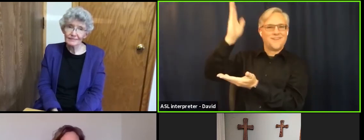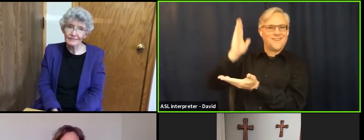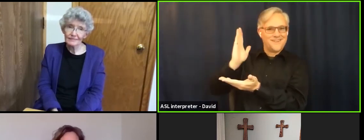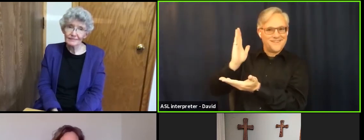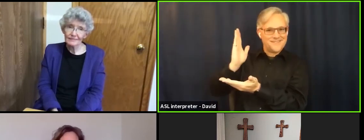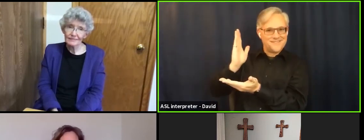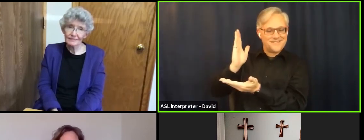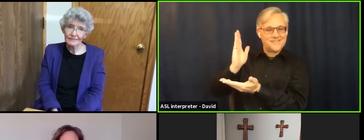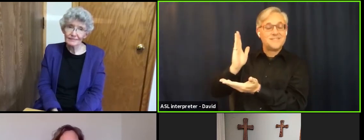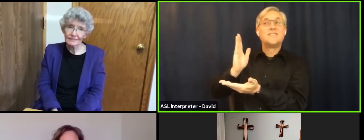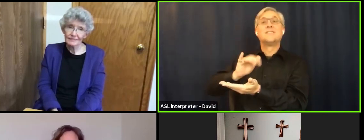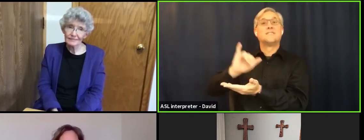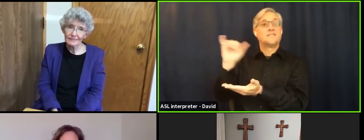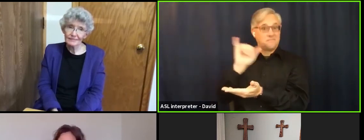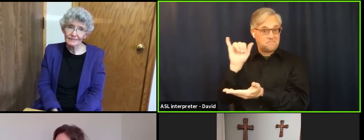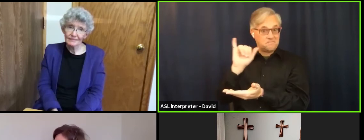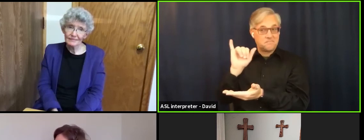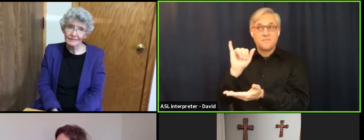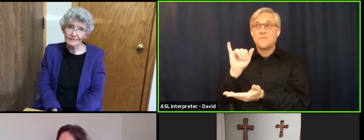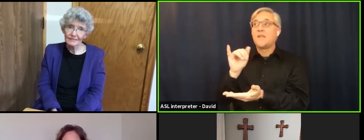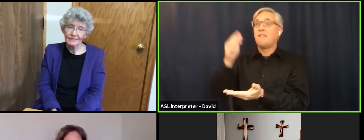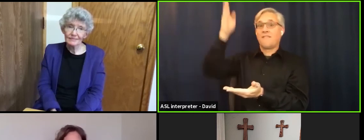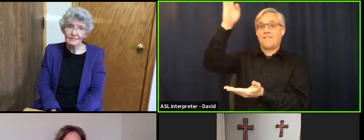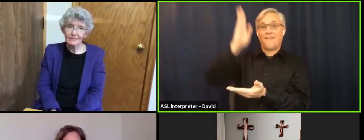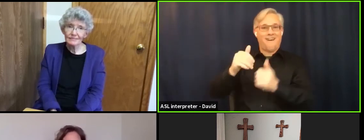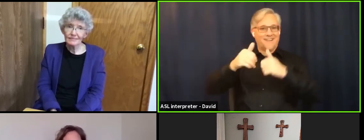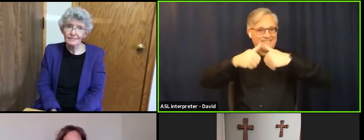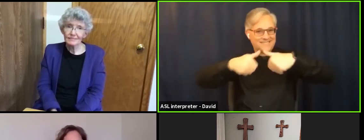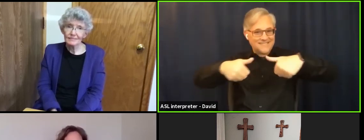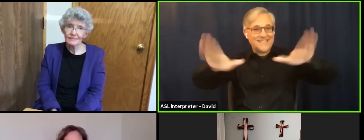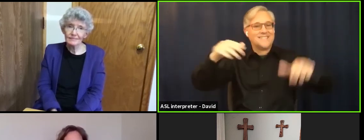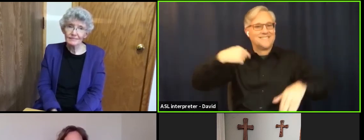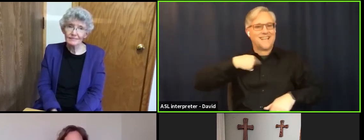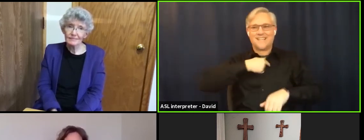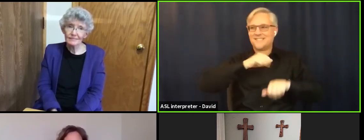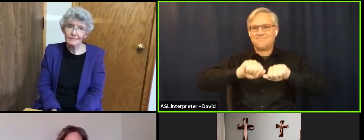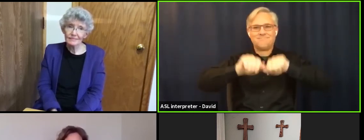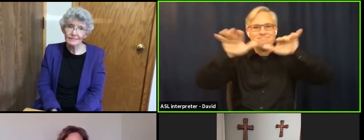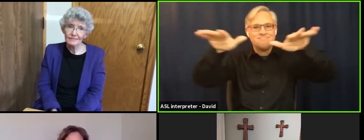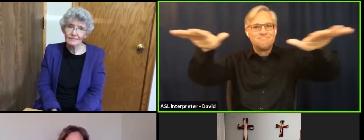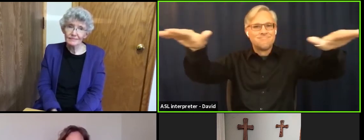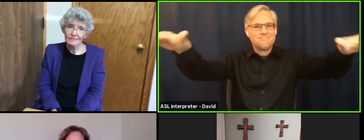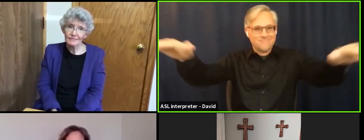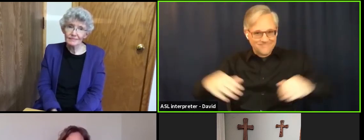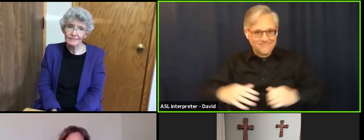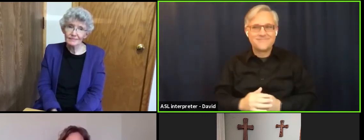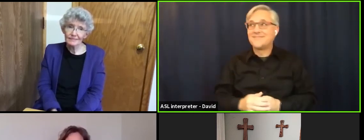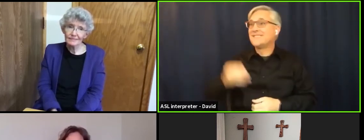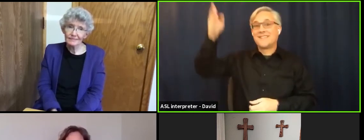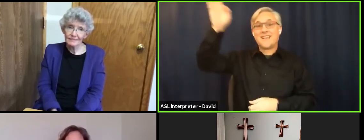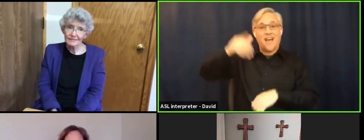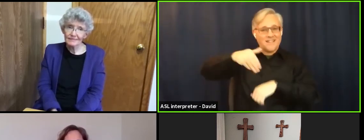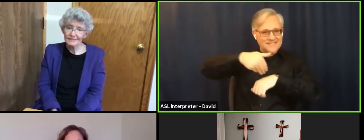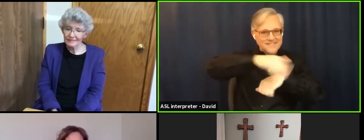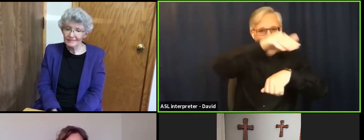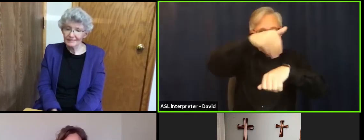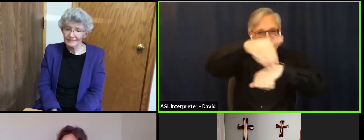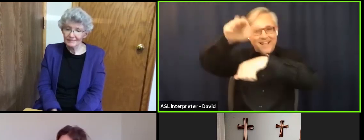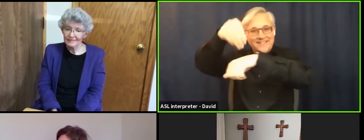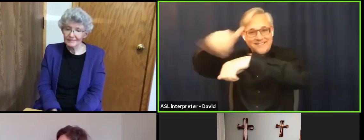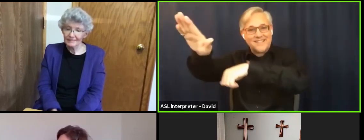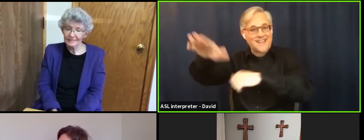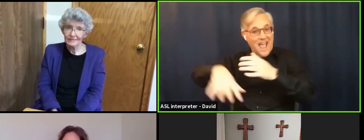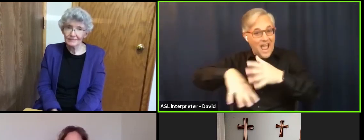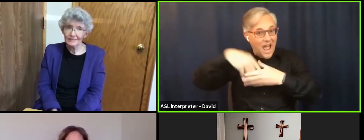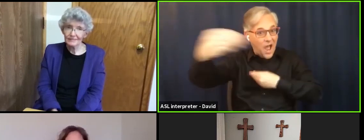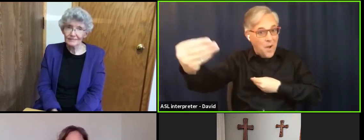also sent from worship by God. God sends us out with a